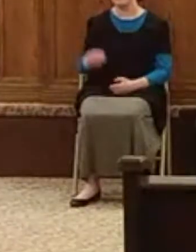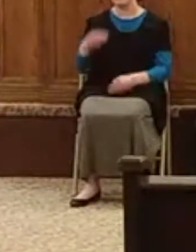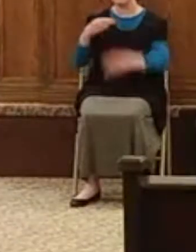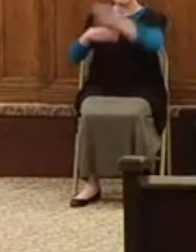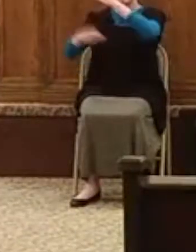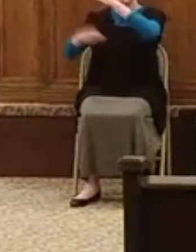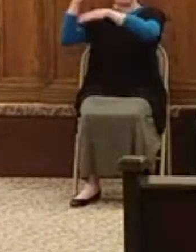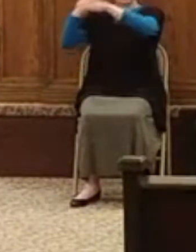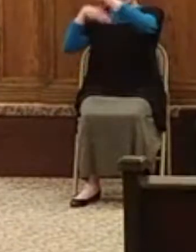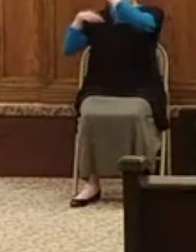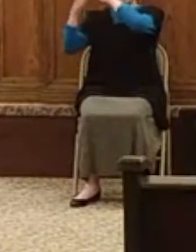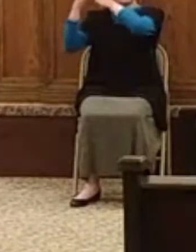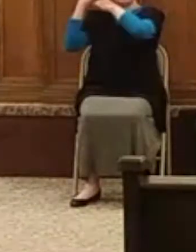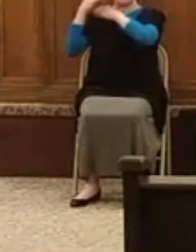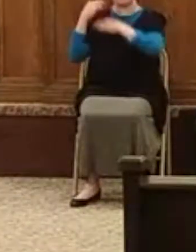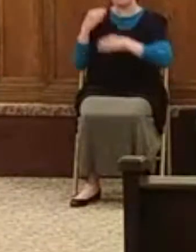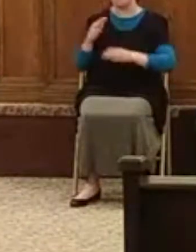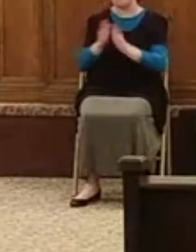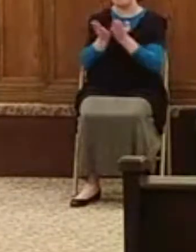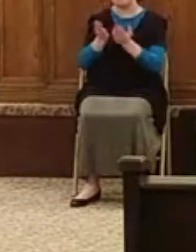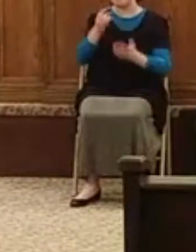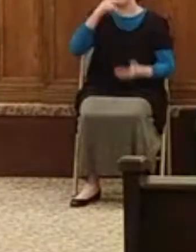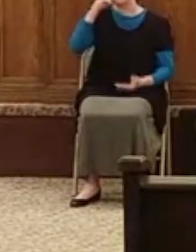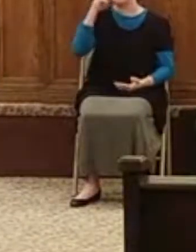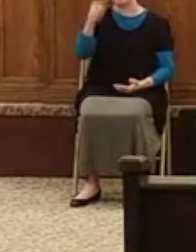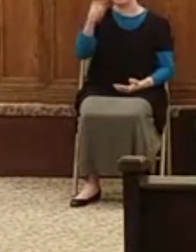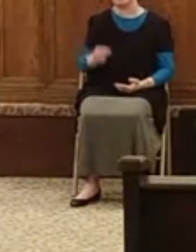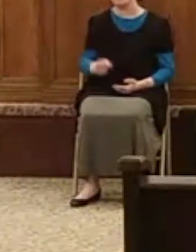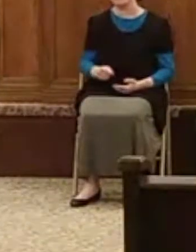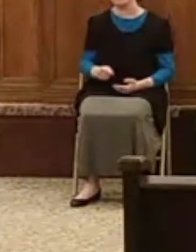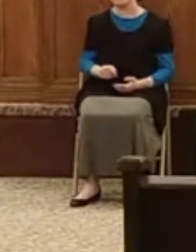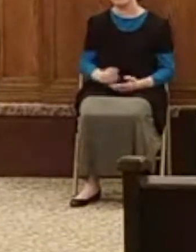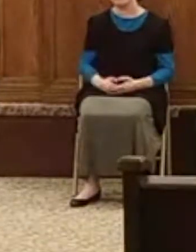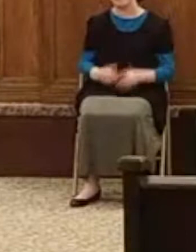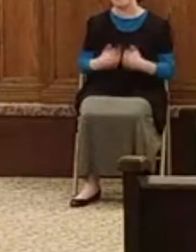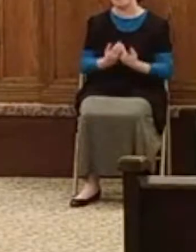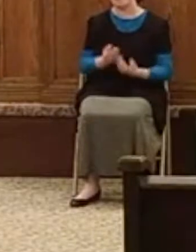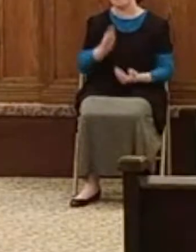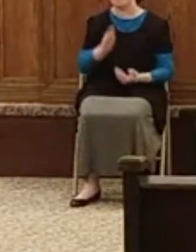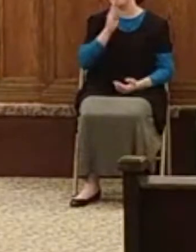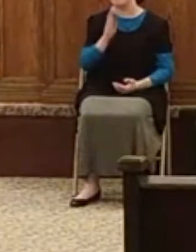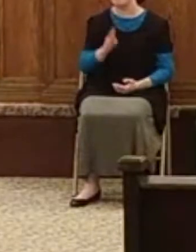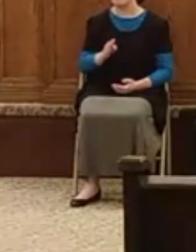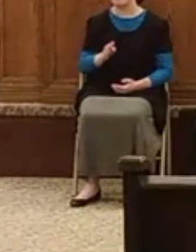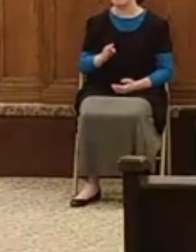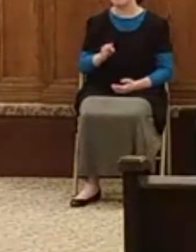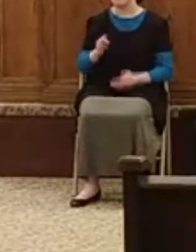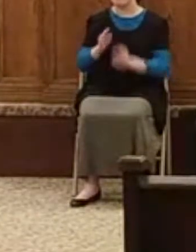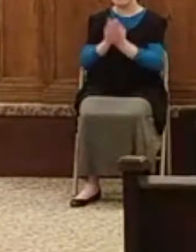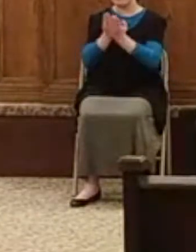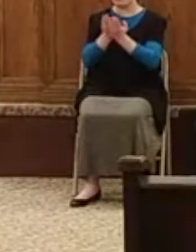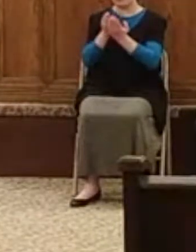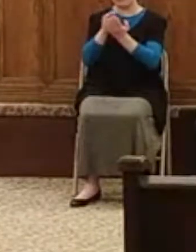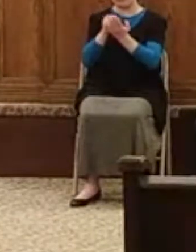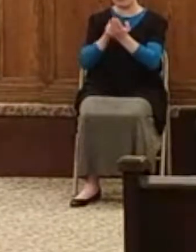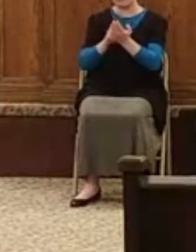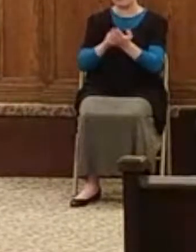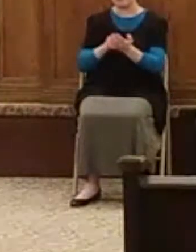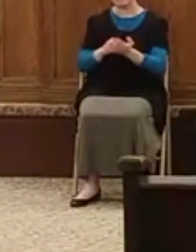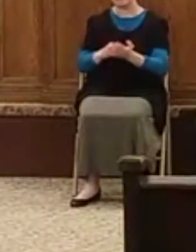It's just the generation. It's what the Bible said it would be. Amen. It's what the